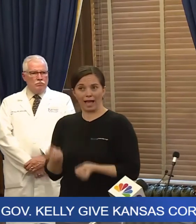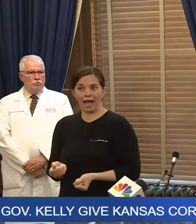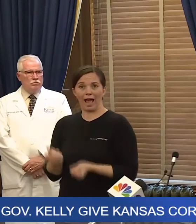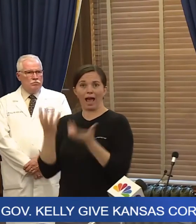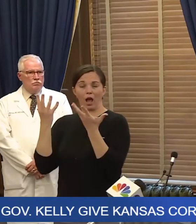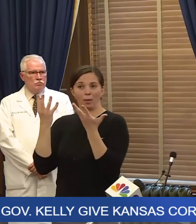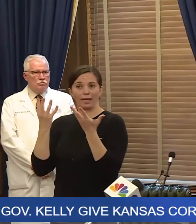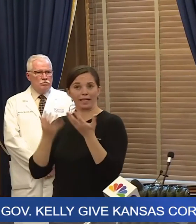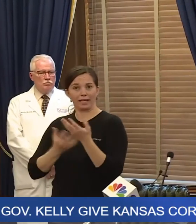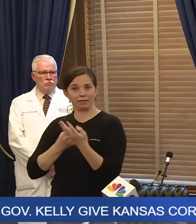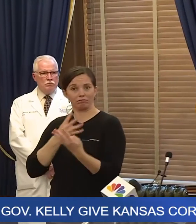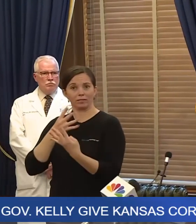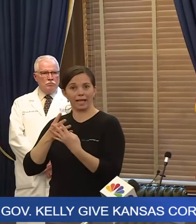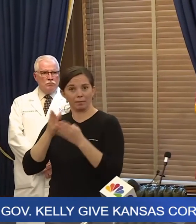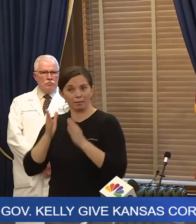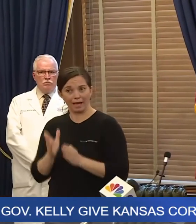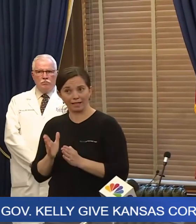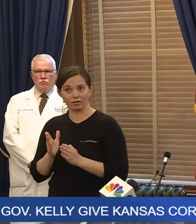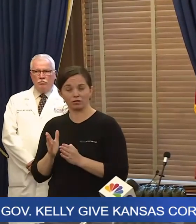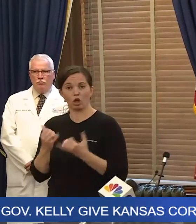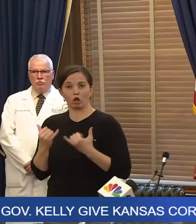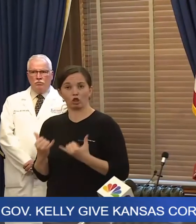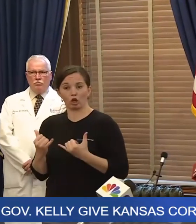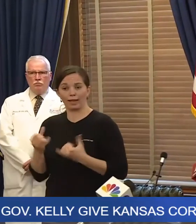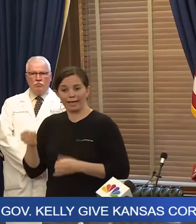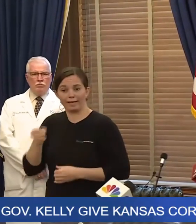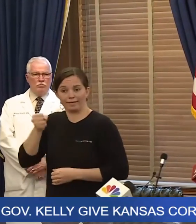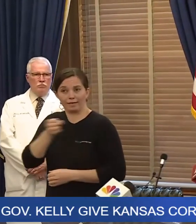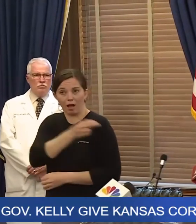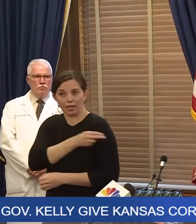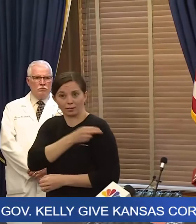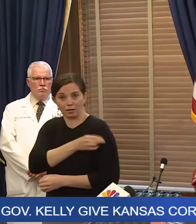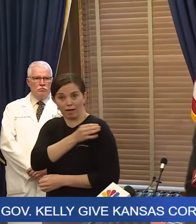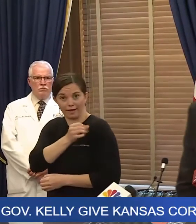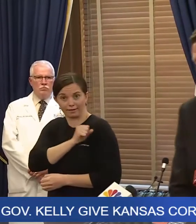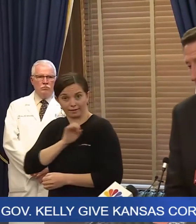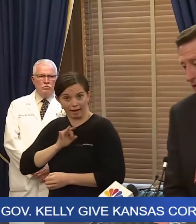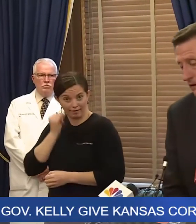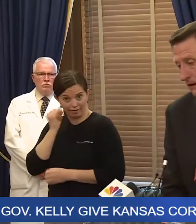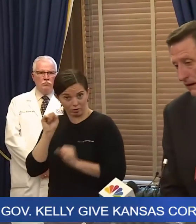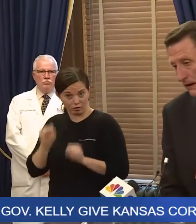currently hospitalized? And staff, if you have that